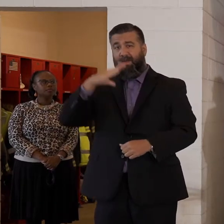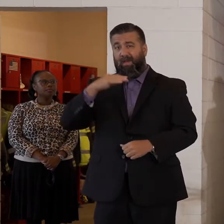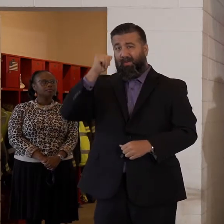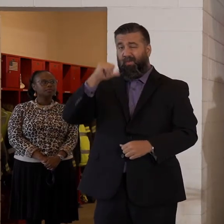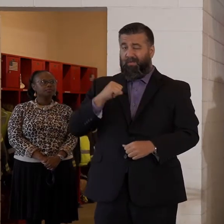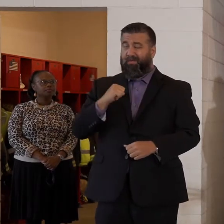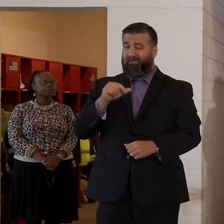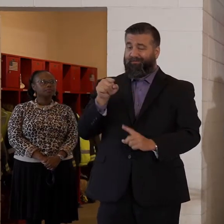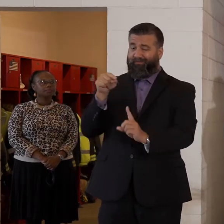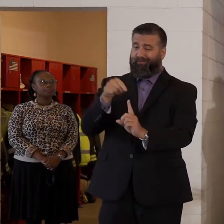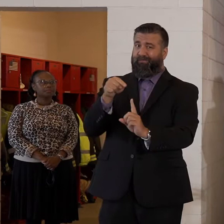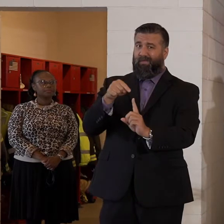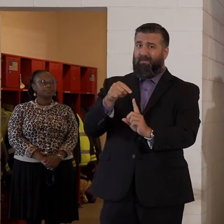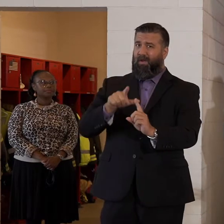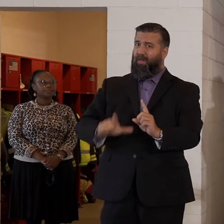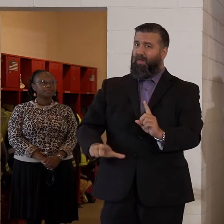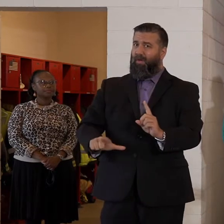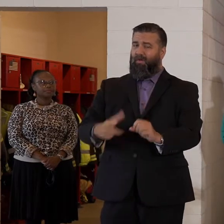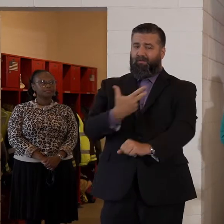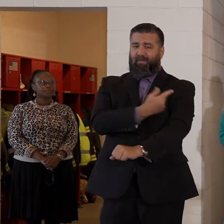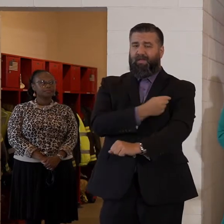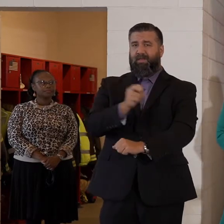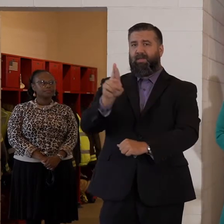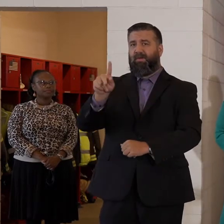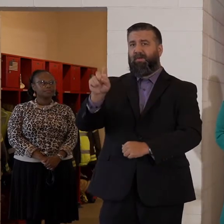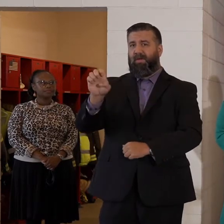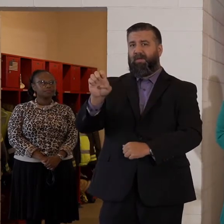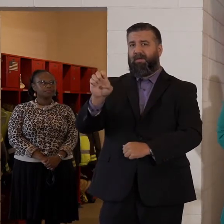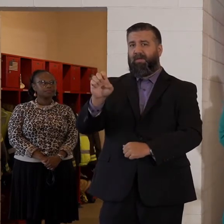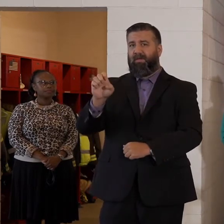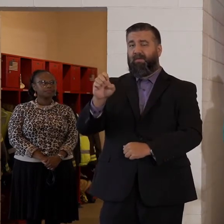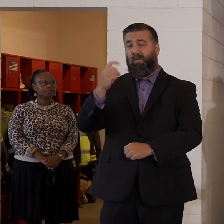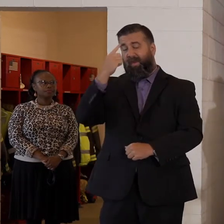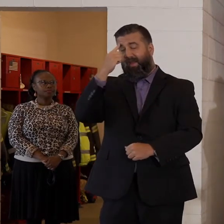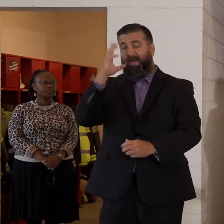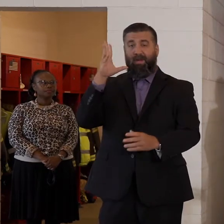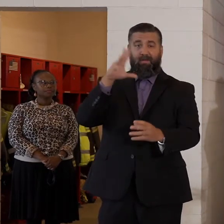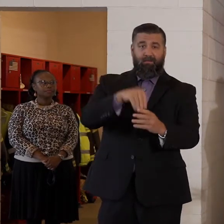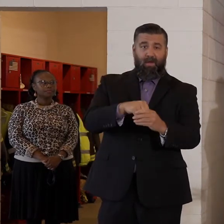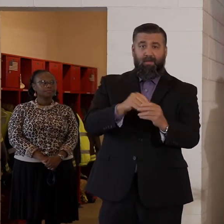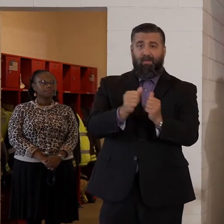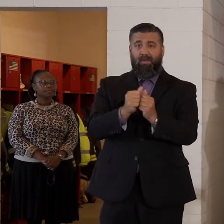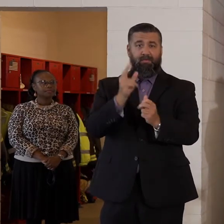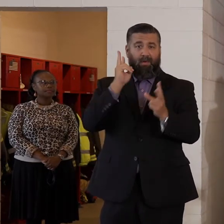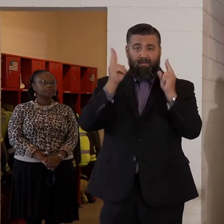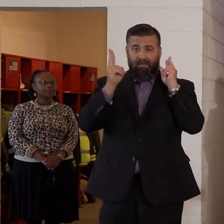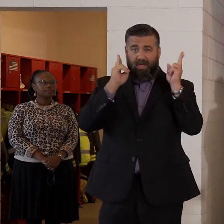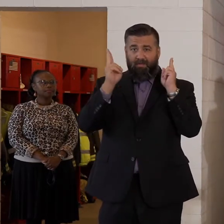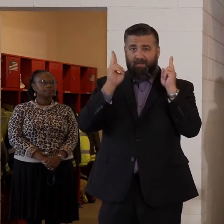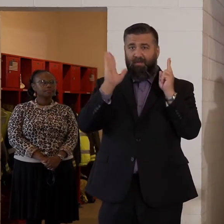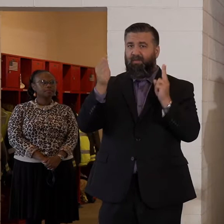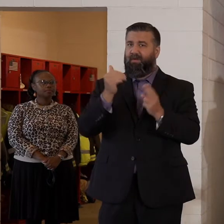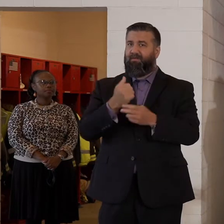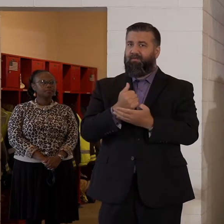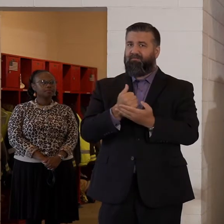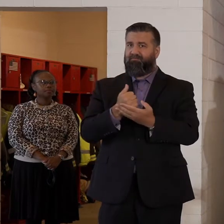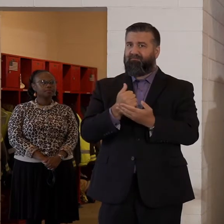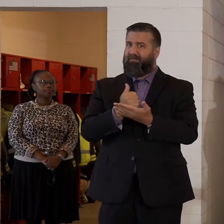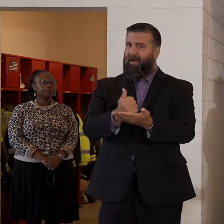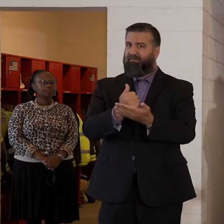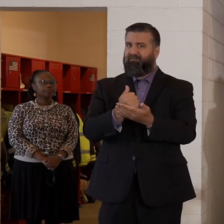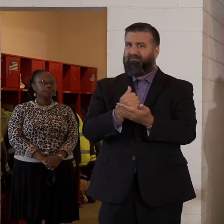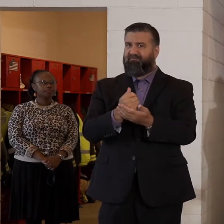of the lowest vaccination rates in our country, and we believe that participation from barbershops and beauty salons is going to make a big